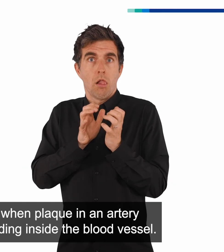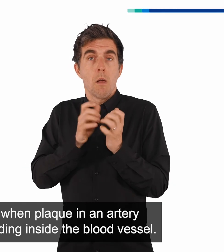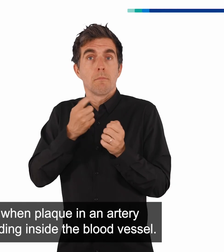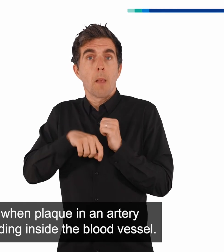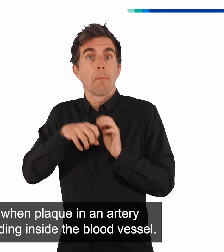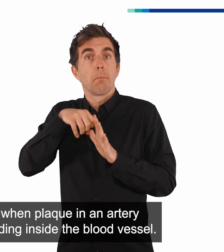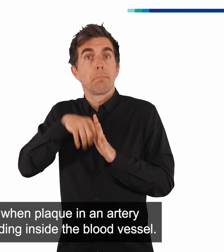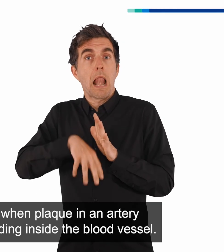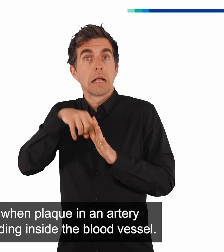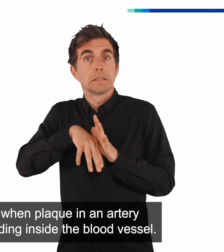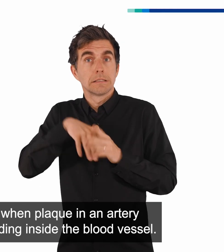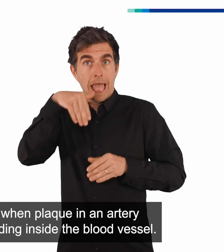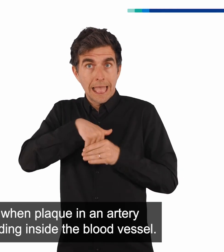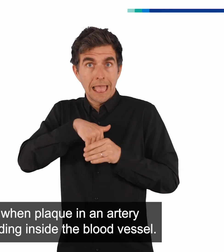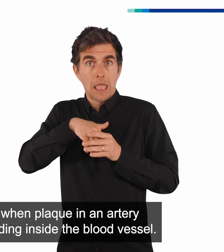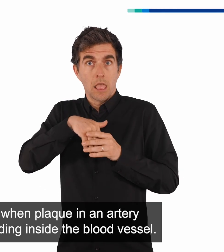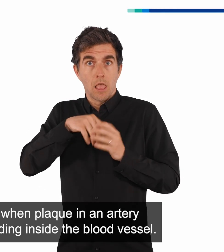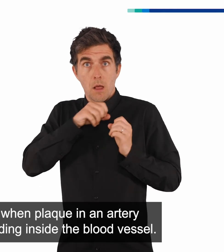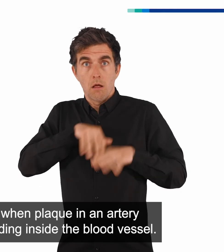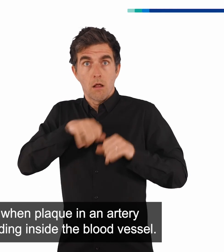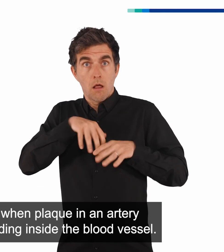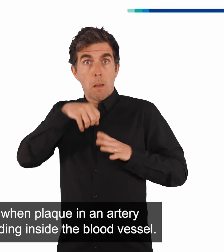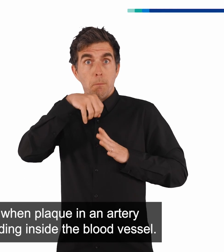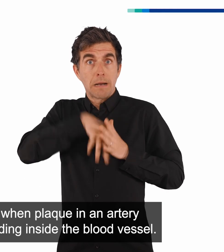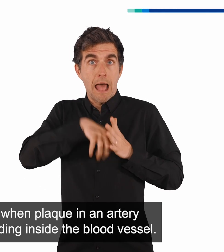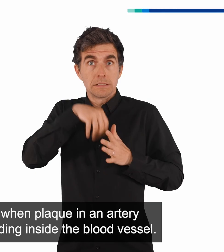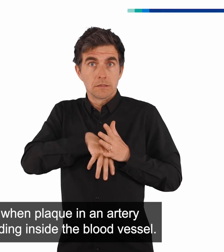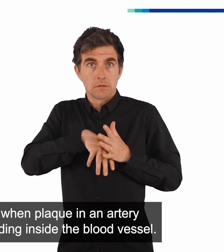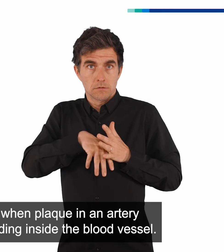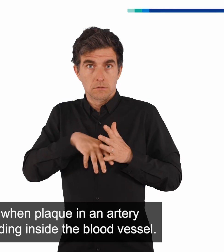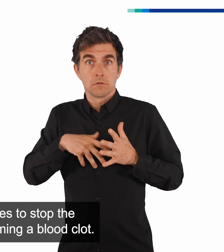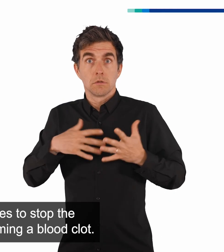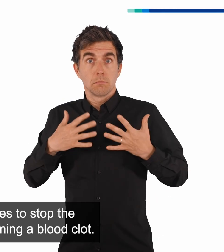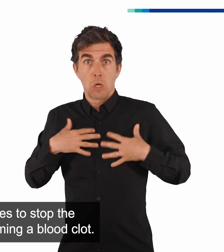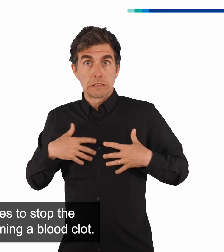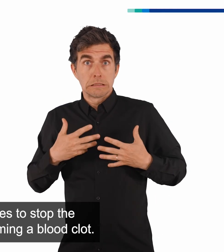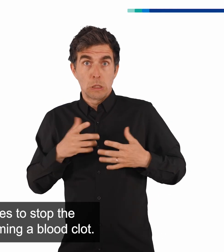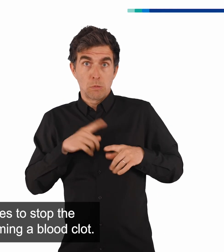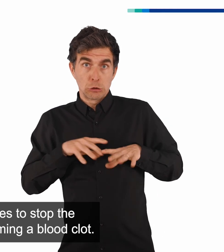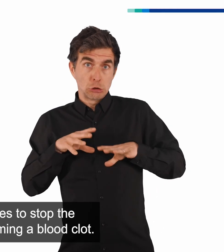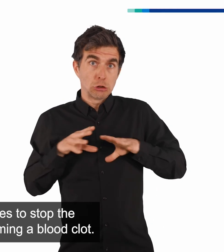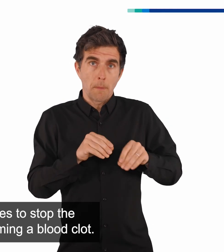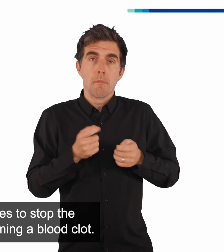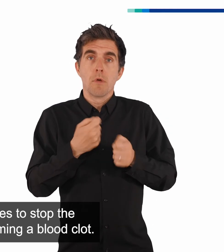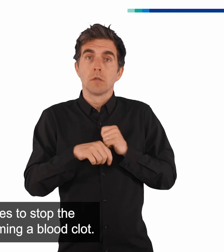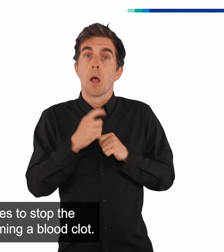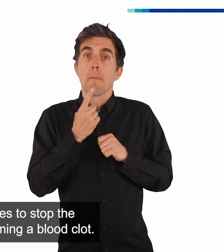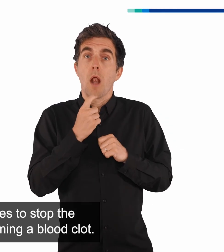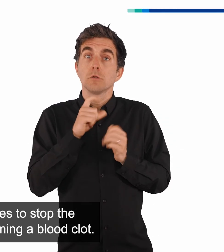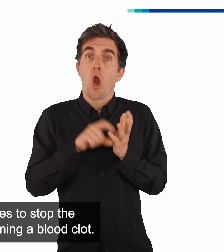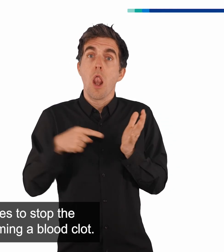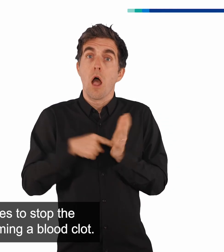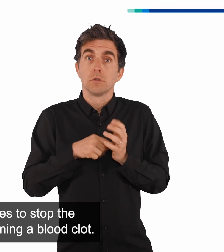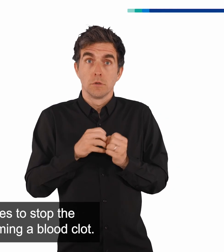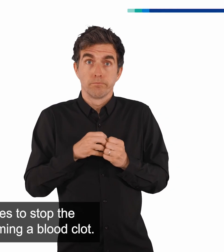tries to stop the bleeding by forming a blood clot. This clot blocks blood flow to part of the heart. If this part